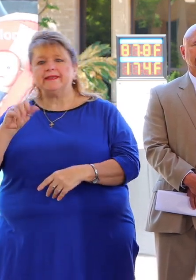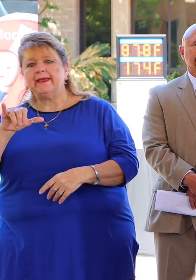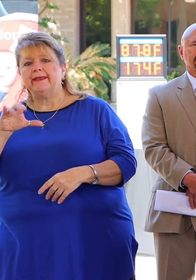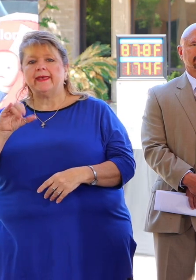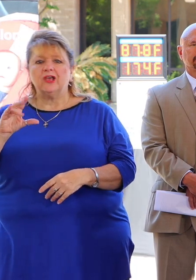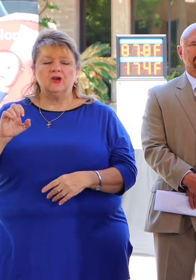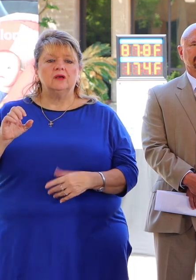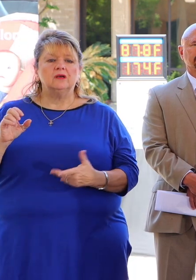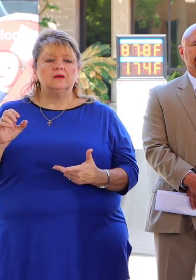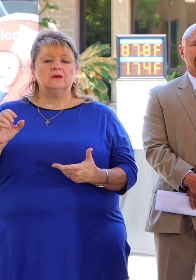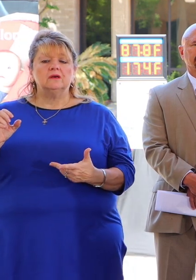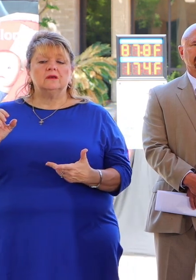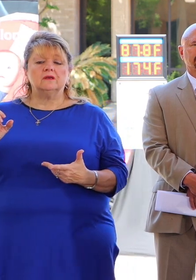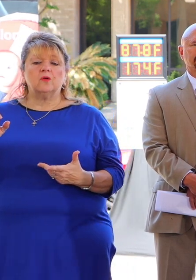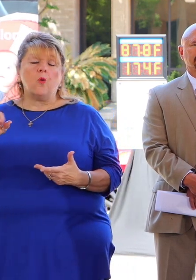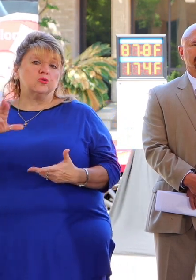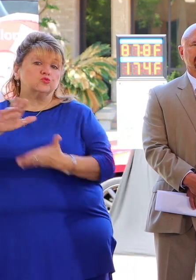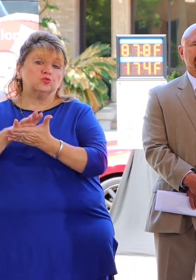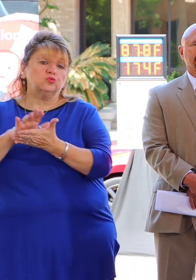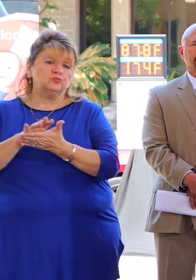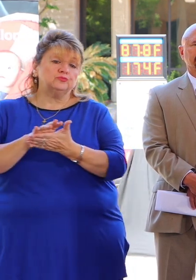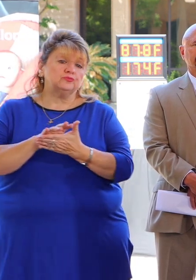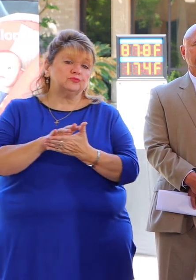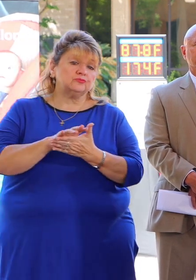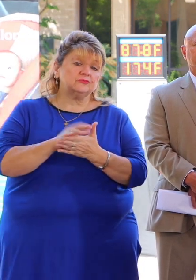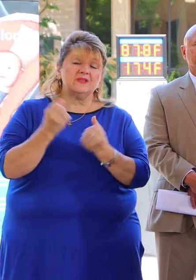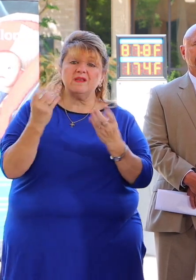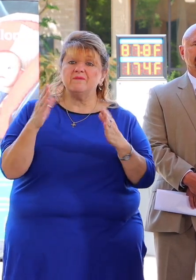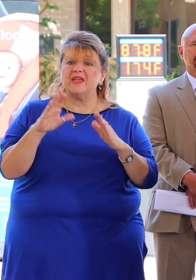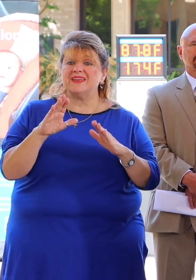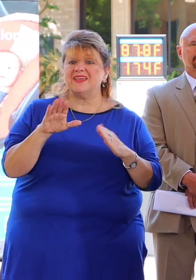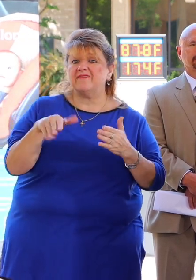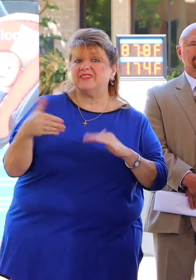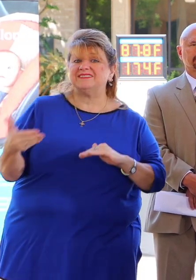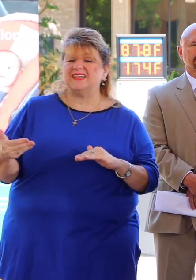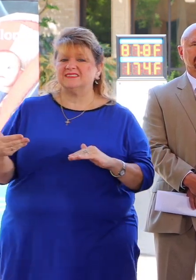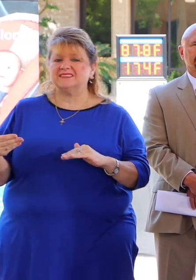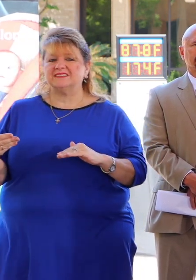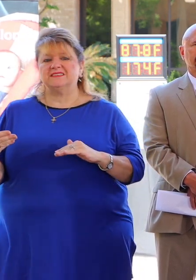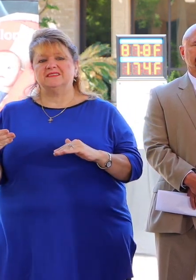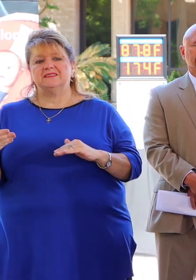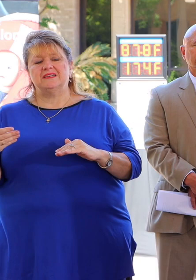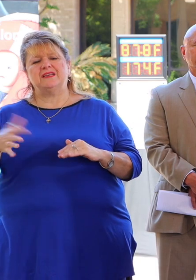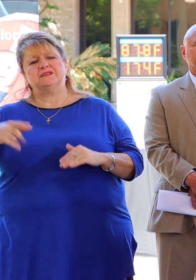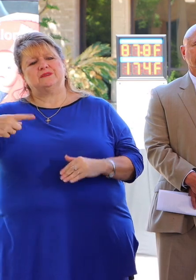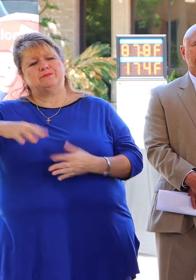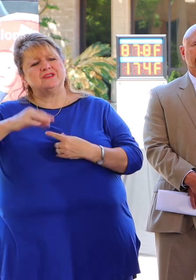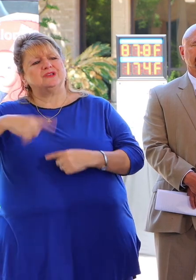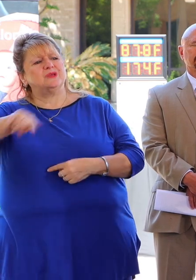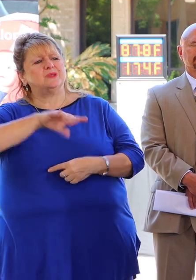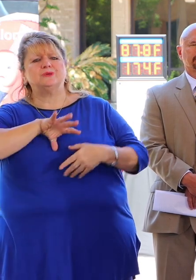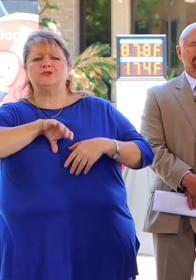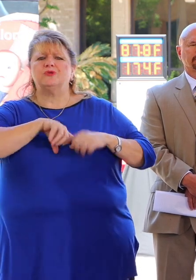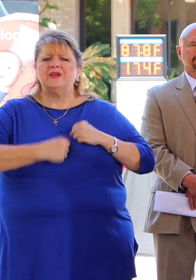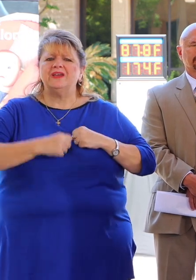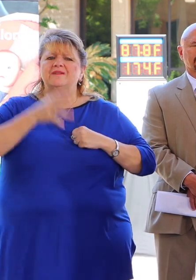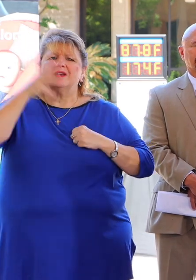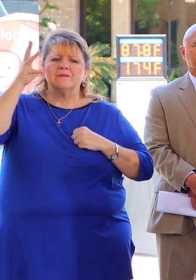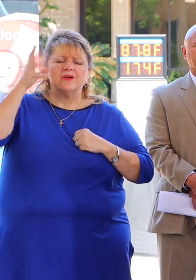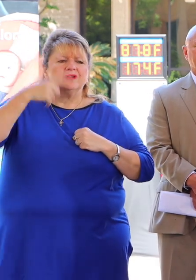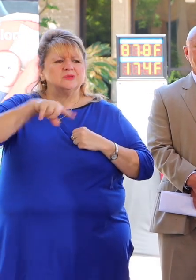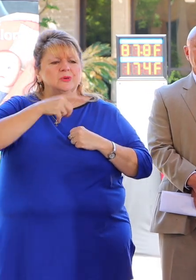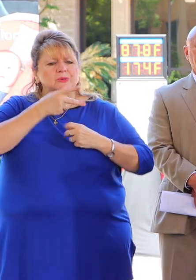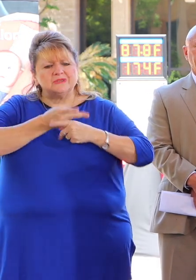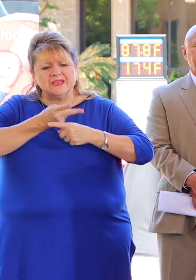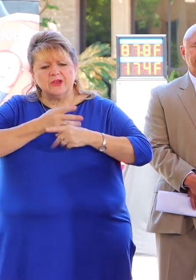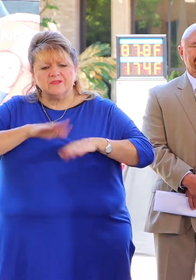seen, unfortunately, a number of these deaths, and especially the grieving parents and caregivers after these deaths have